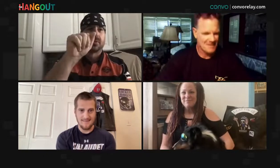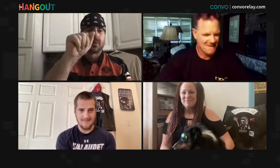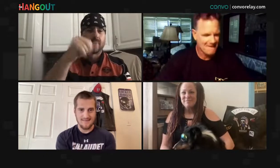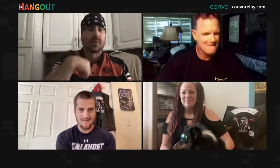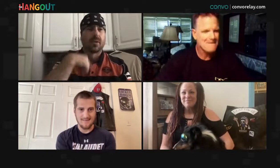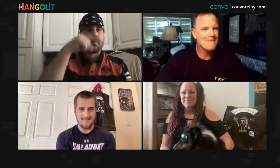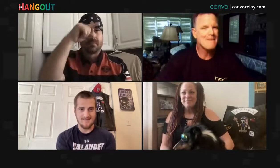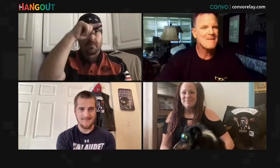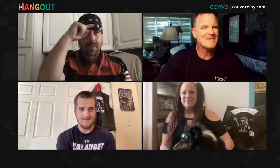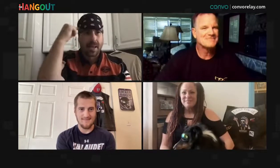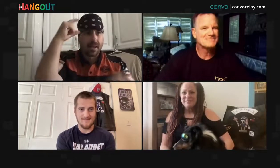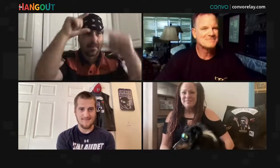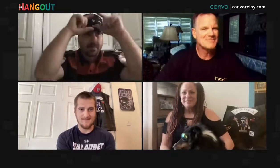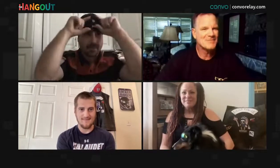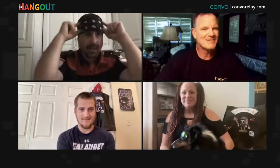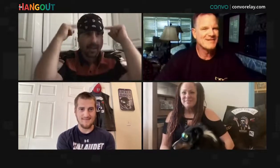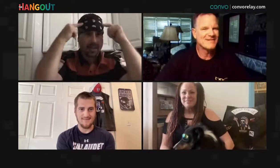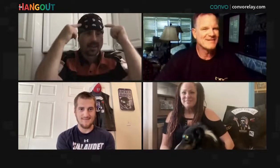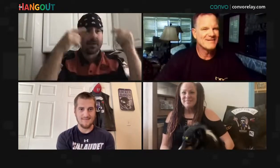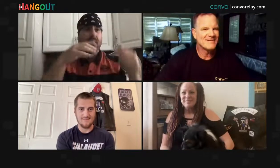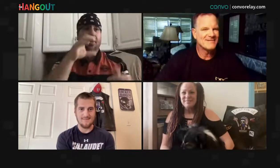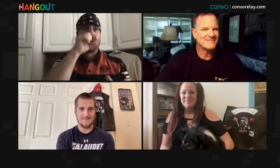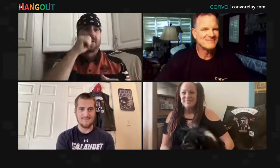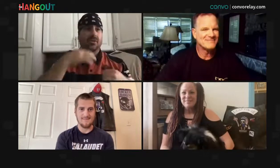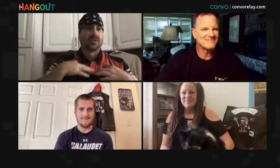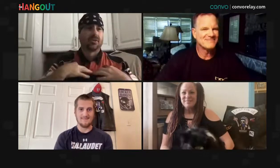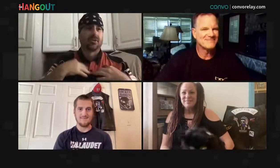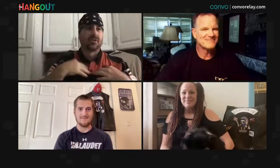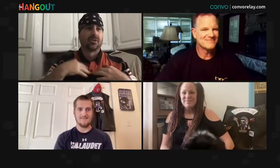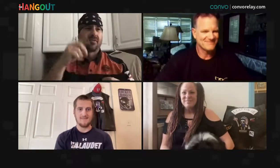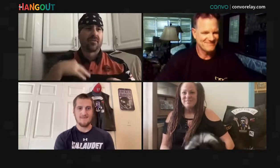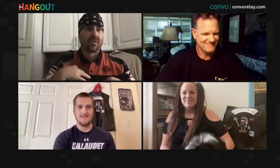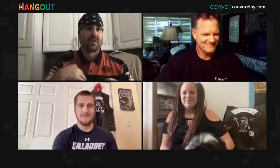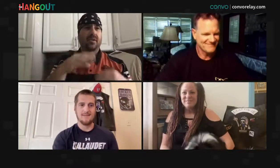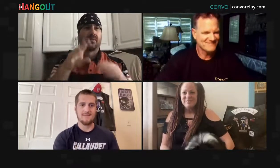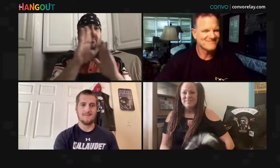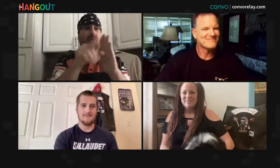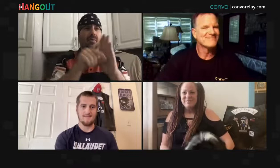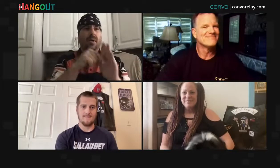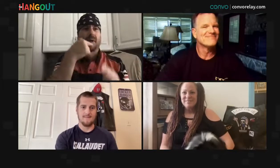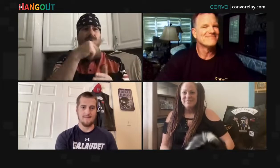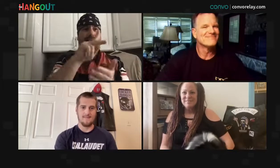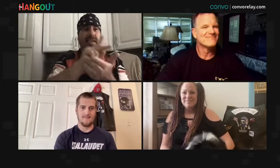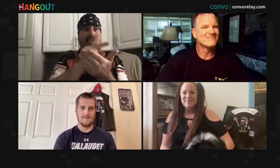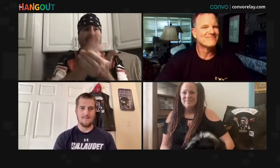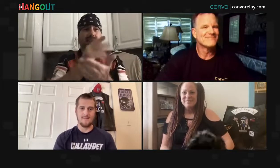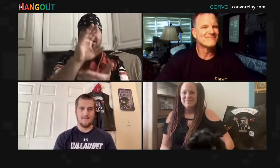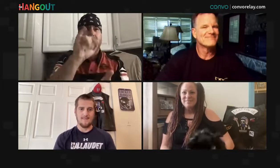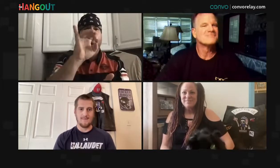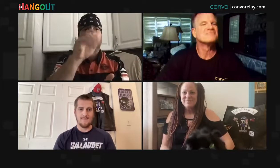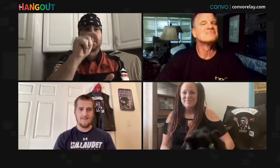Arizona. I'm wearing a black bandana, orange Harley Davidson shirt. Background